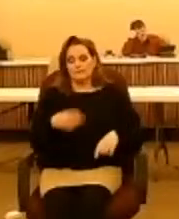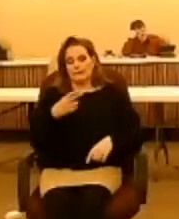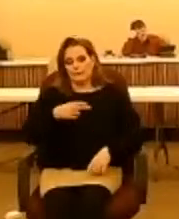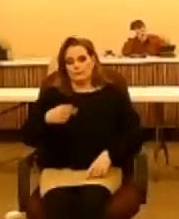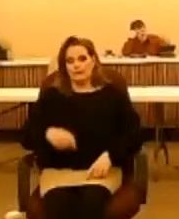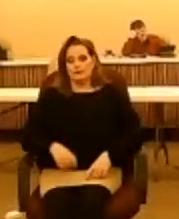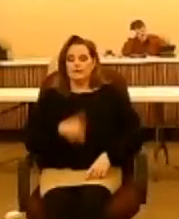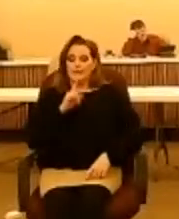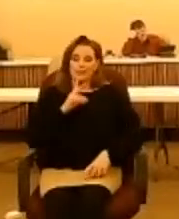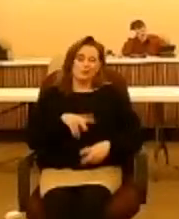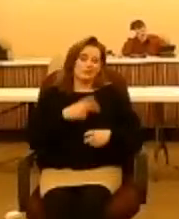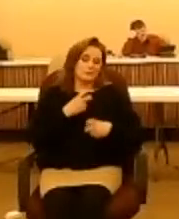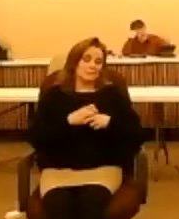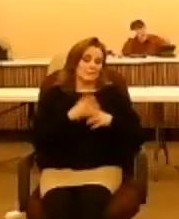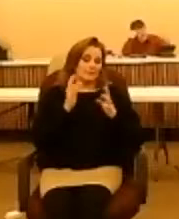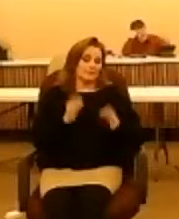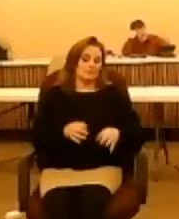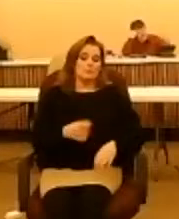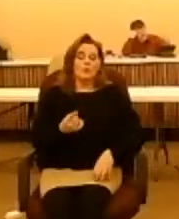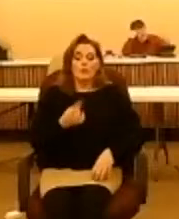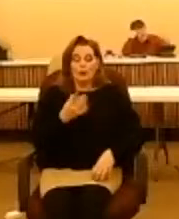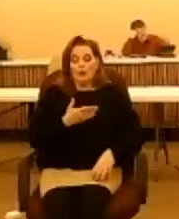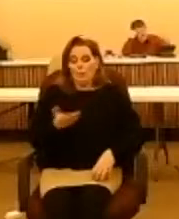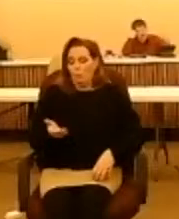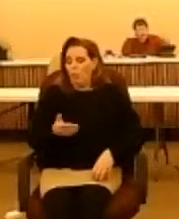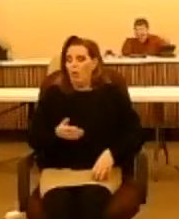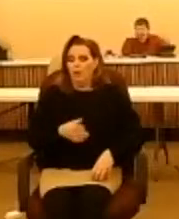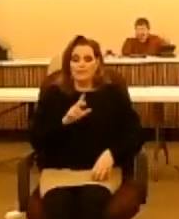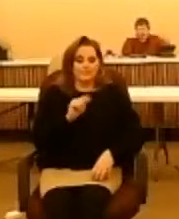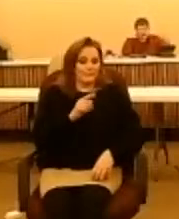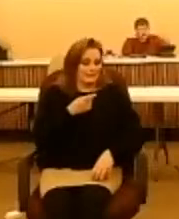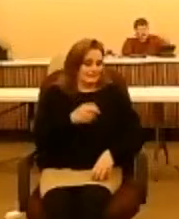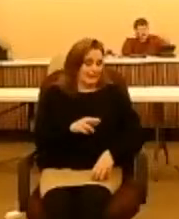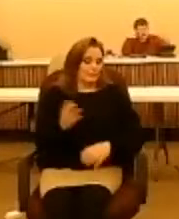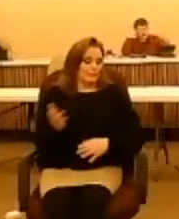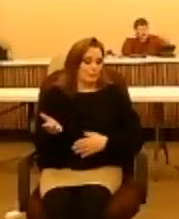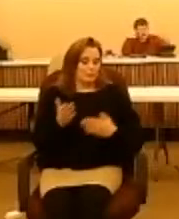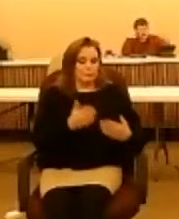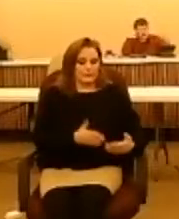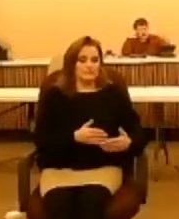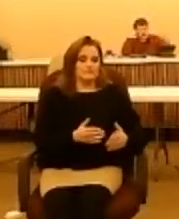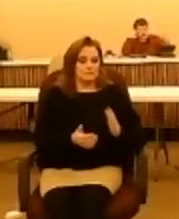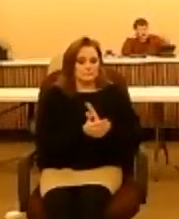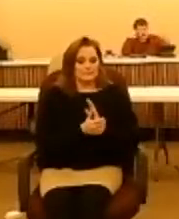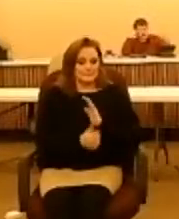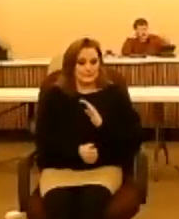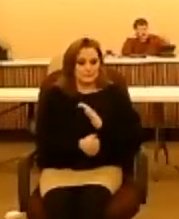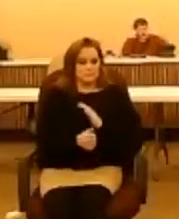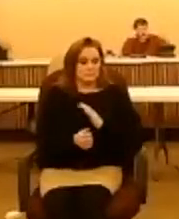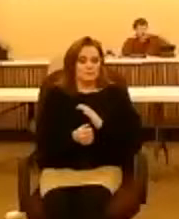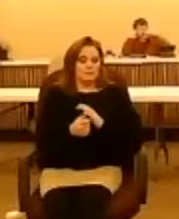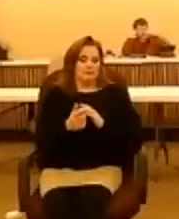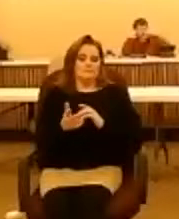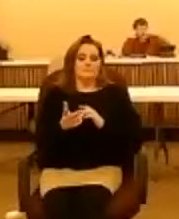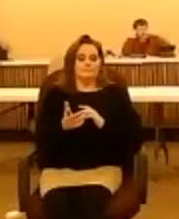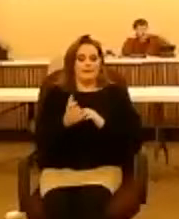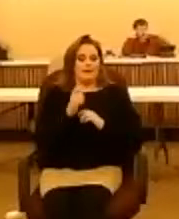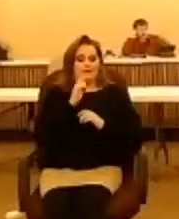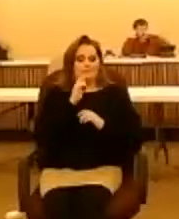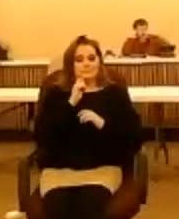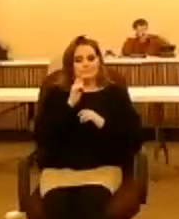It was a tough decision. One of the things they looked at is that Tyler brings some skills that there wasn't really present on the